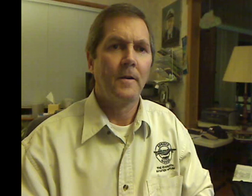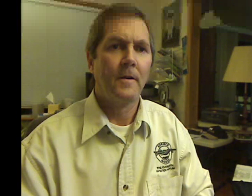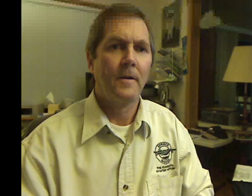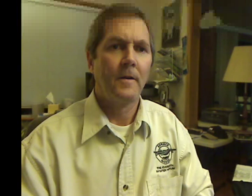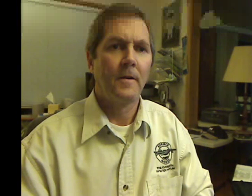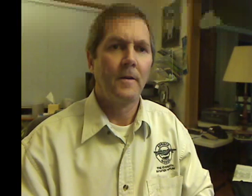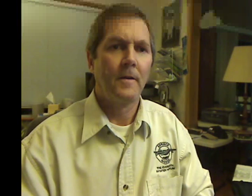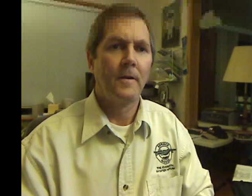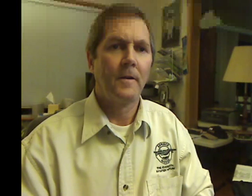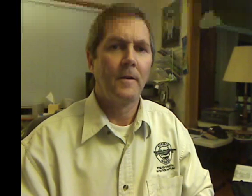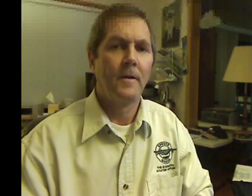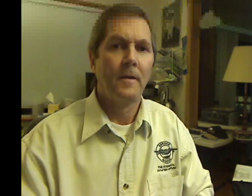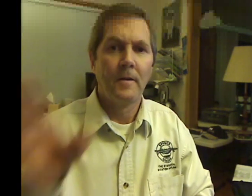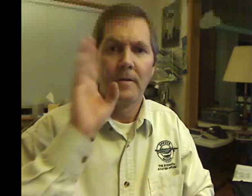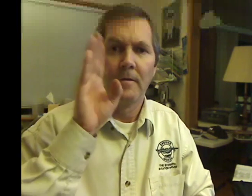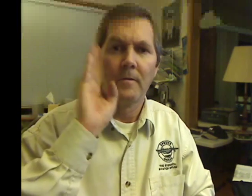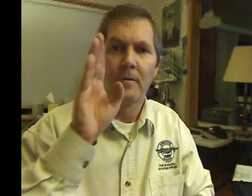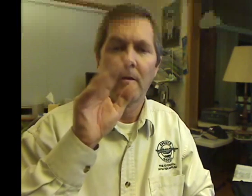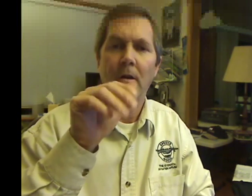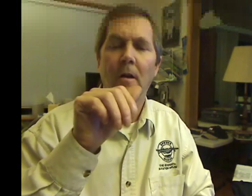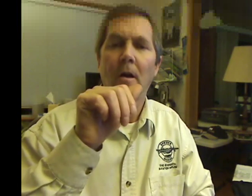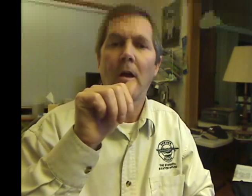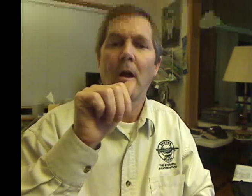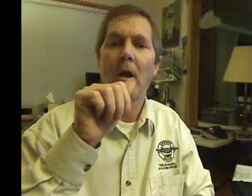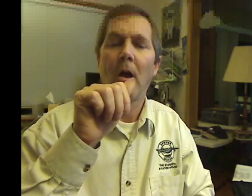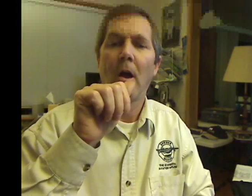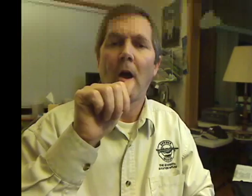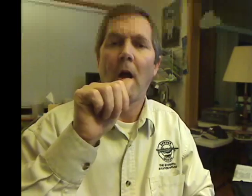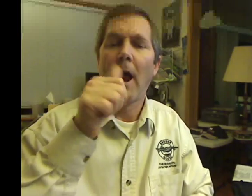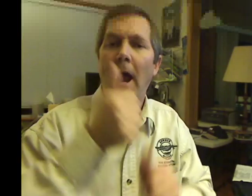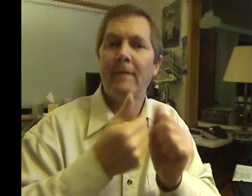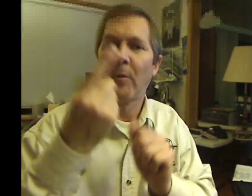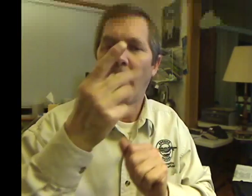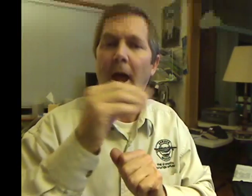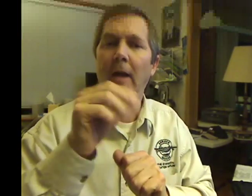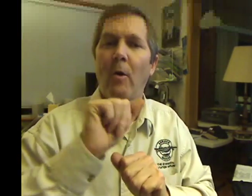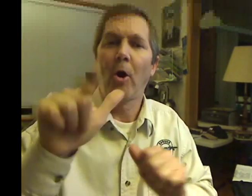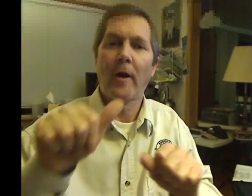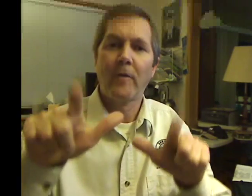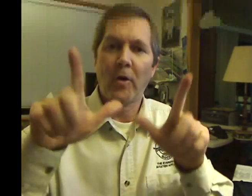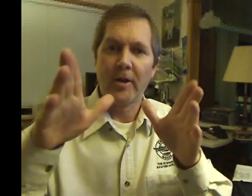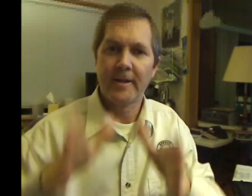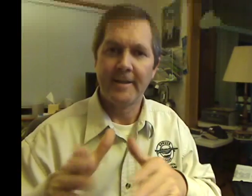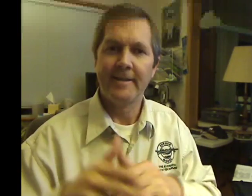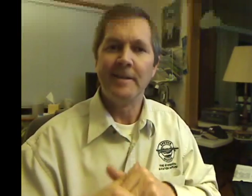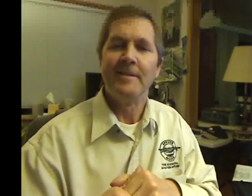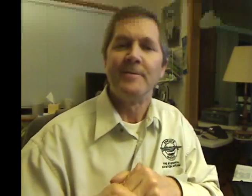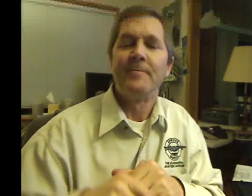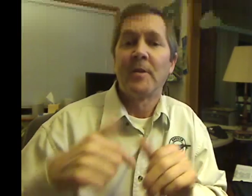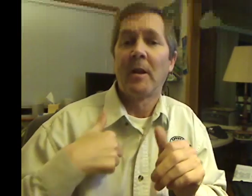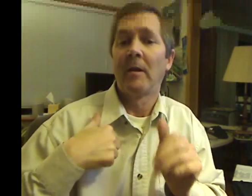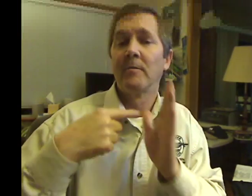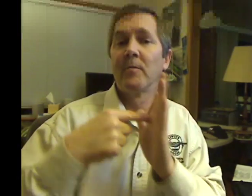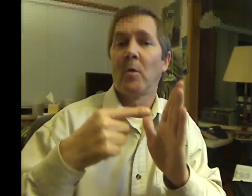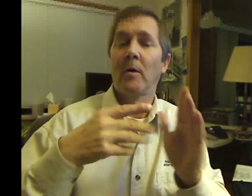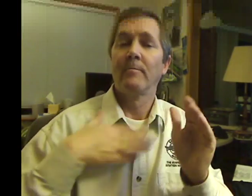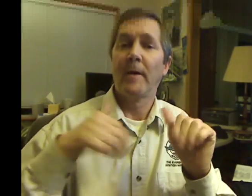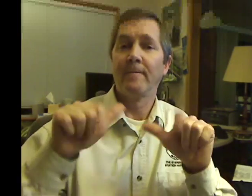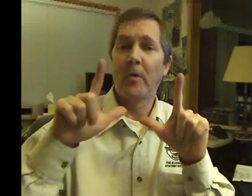found themselves cut off. Landslides have blocked some of the access roads in the region, whilst heavy rains have not only turned areas into a sea